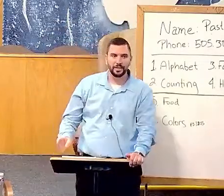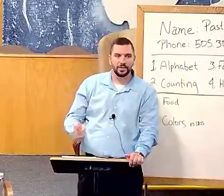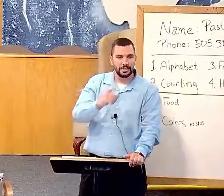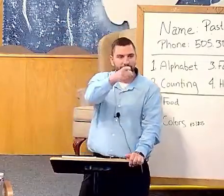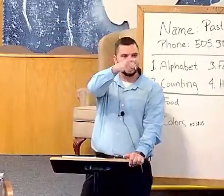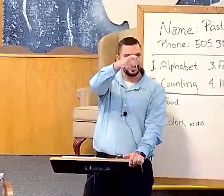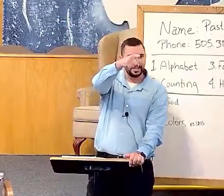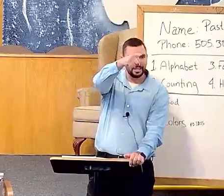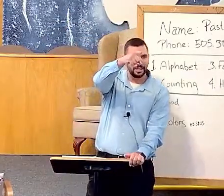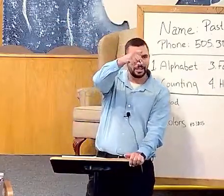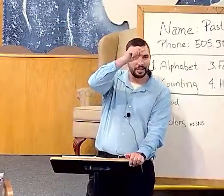Yes?